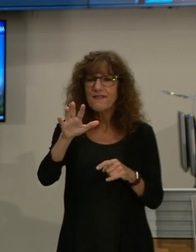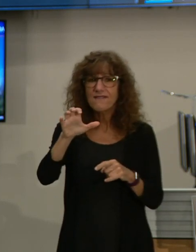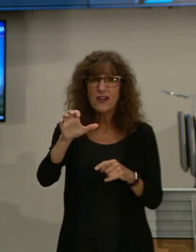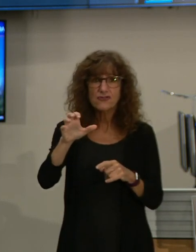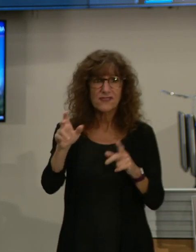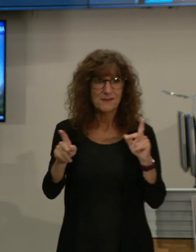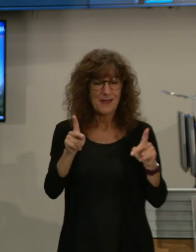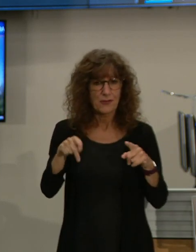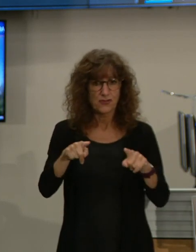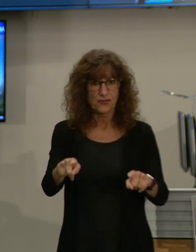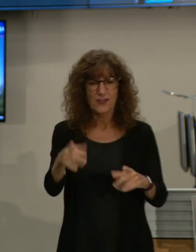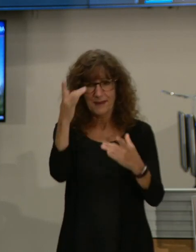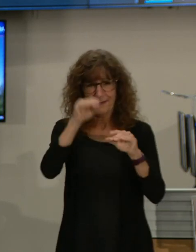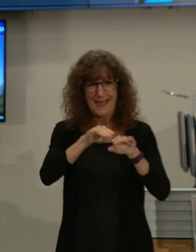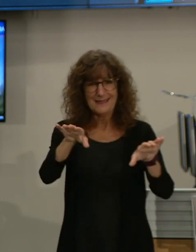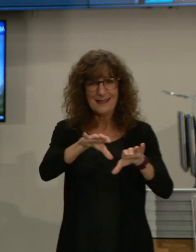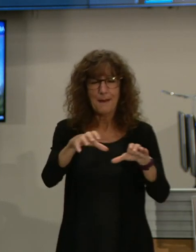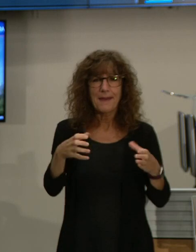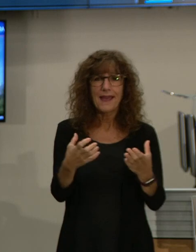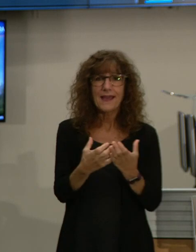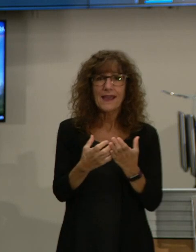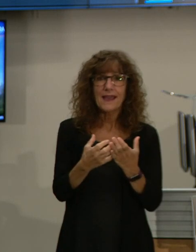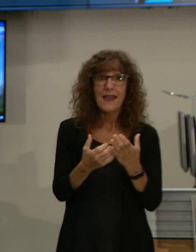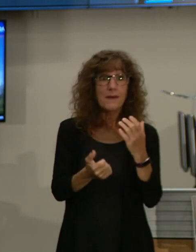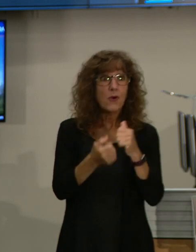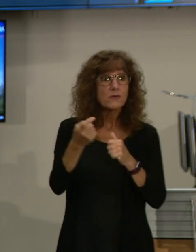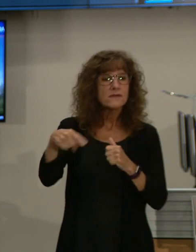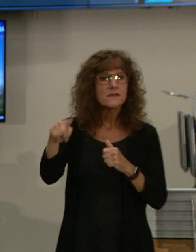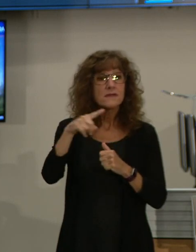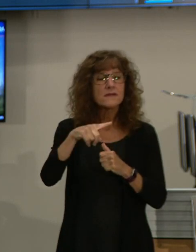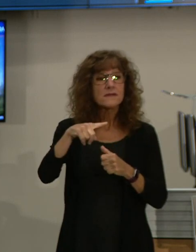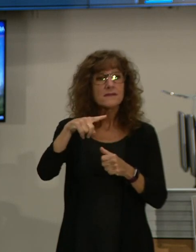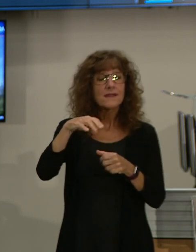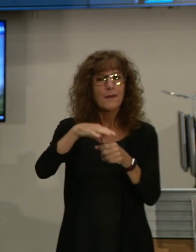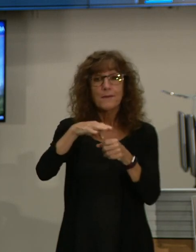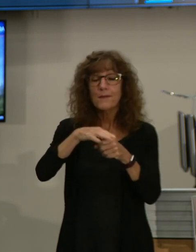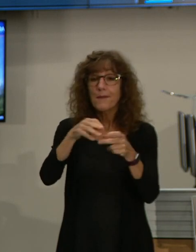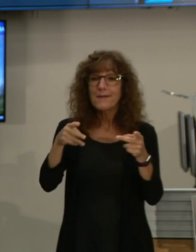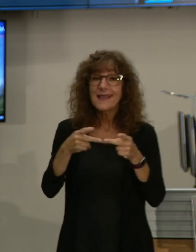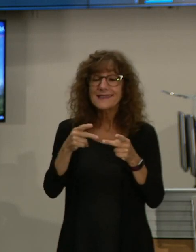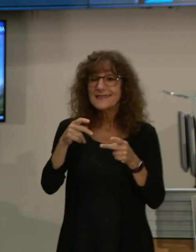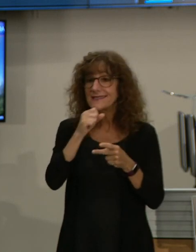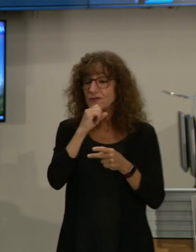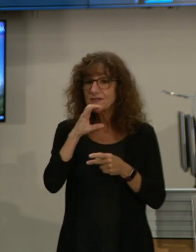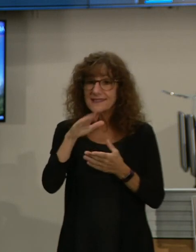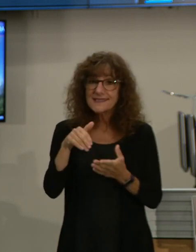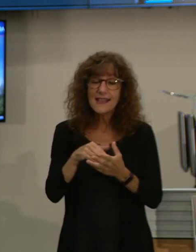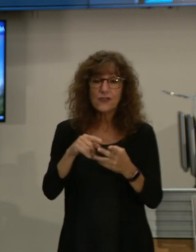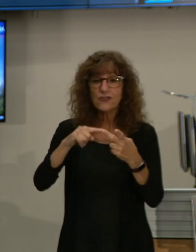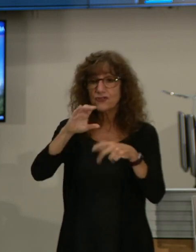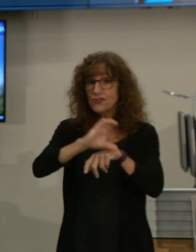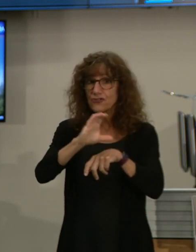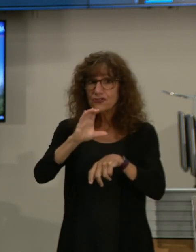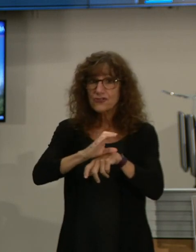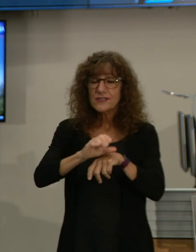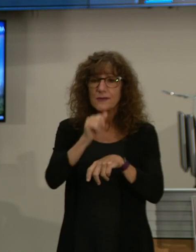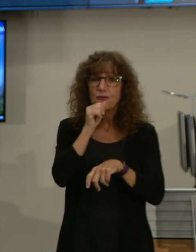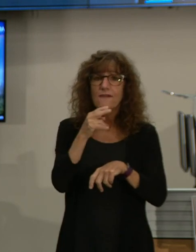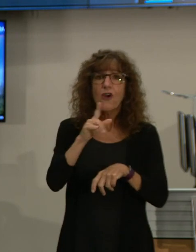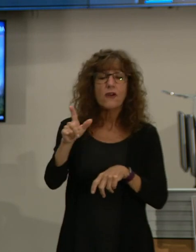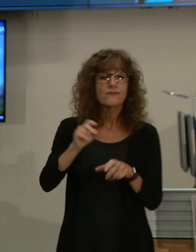pandemic. Many of the venues that normally serve as polling places, such as senior centers, churches, and private halls, have